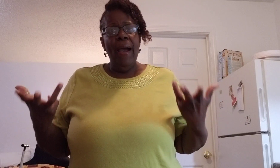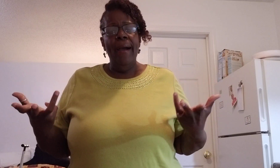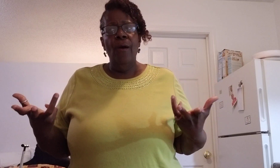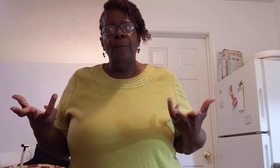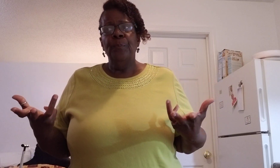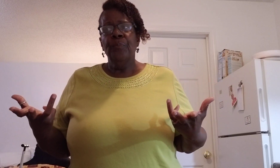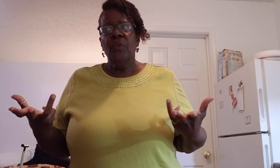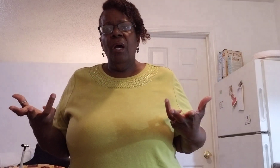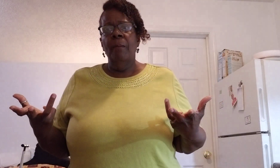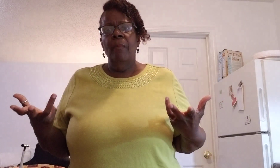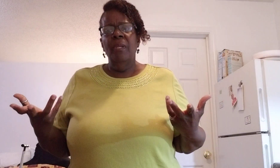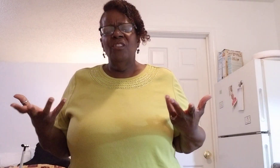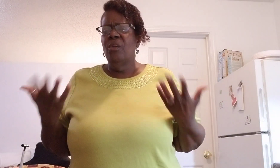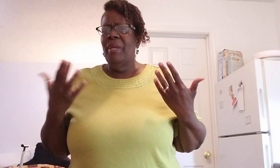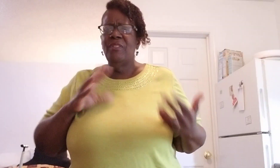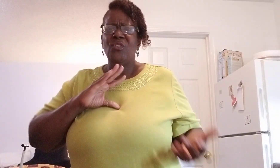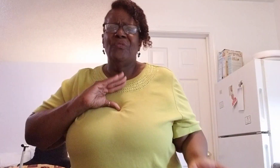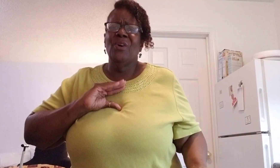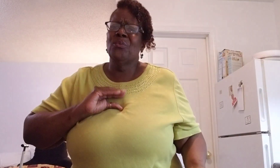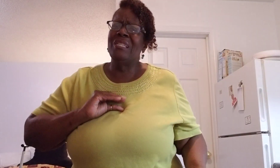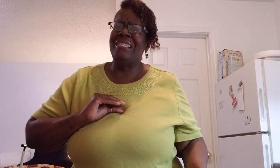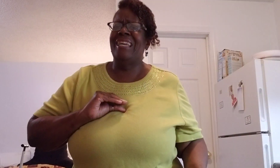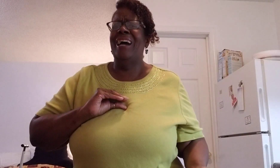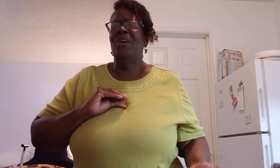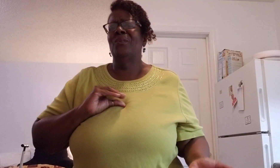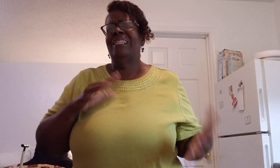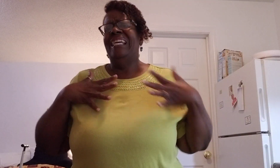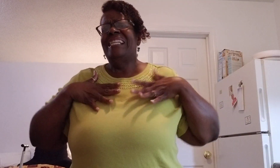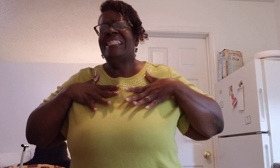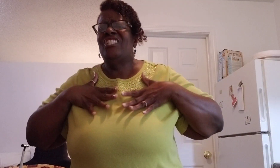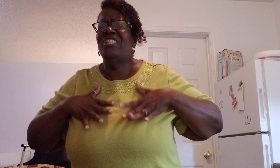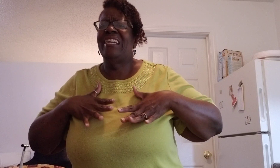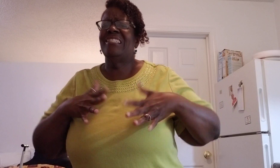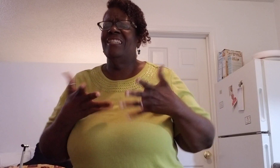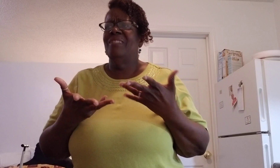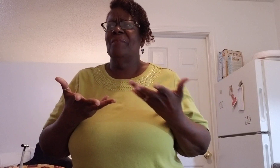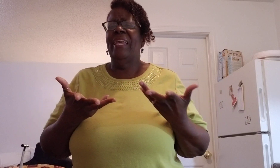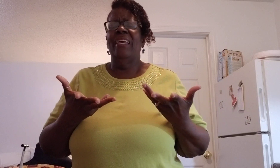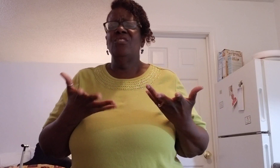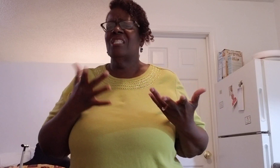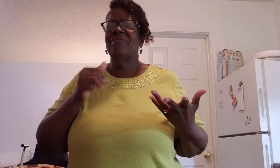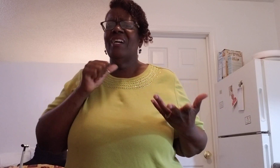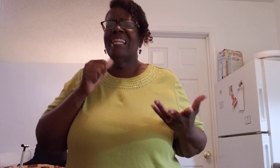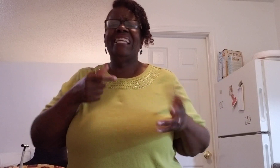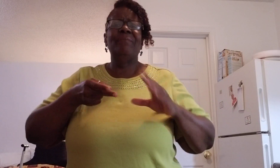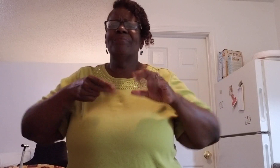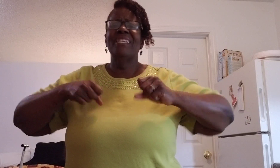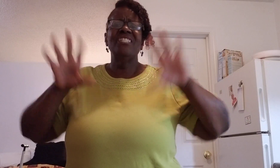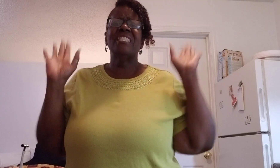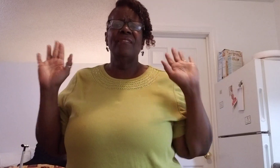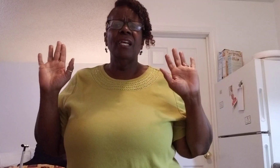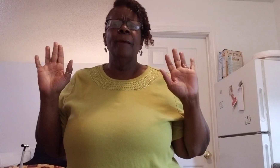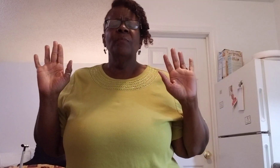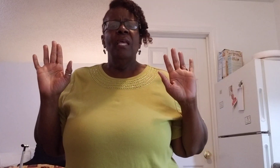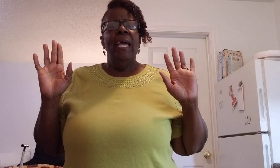how, maybe you felt really down and dejected, and you just felt like just giving up. And